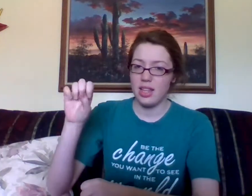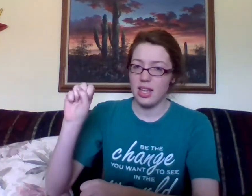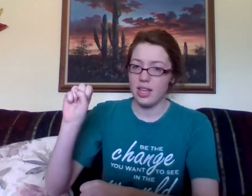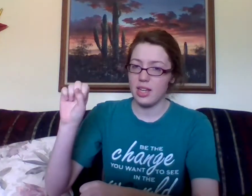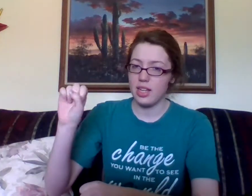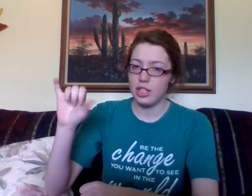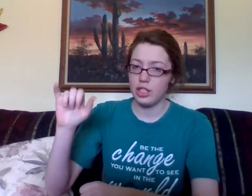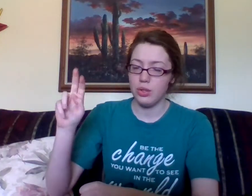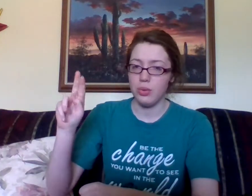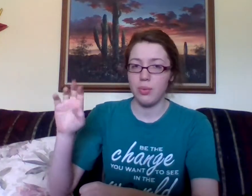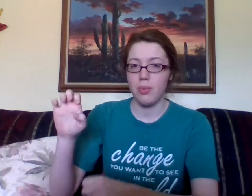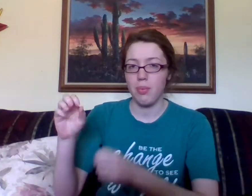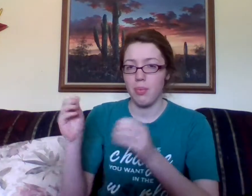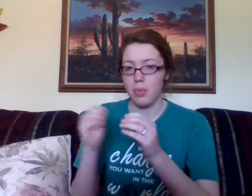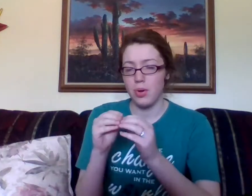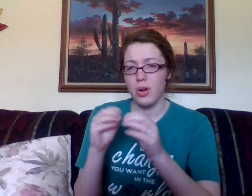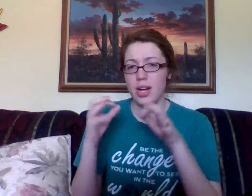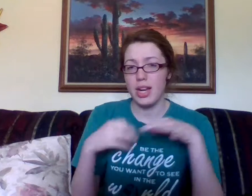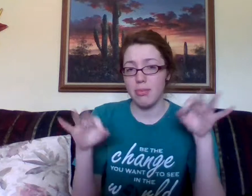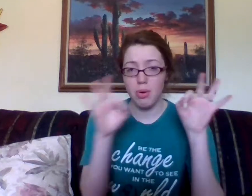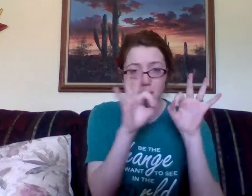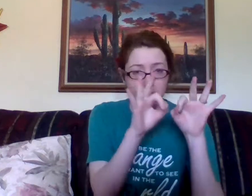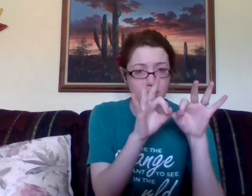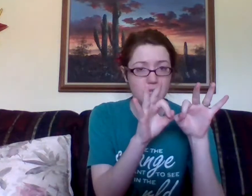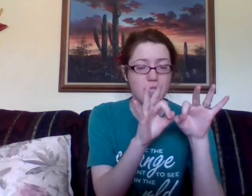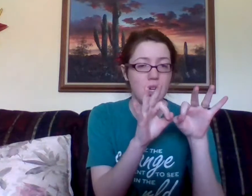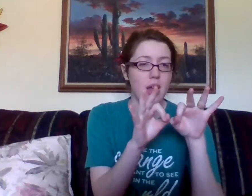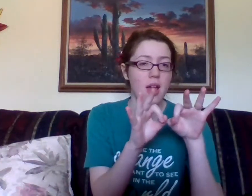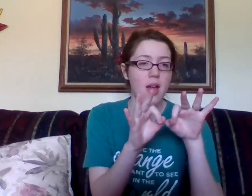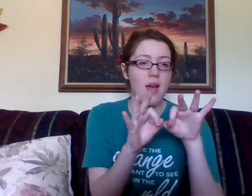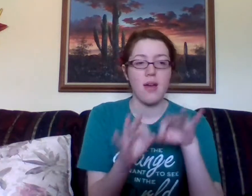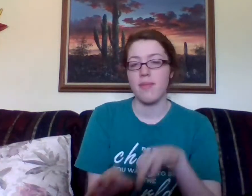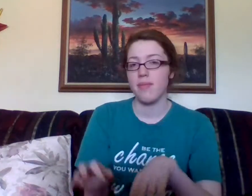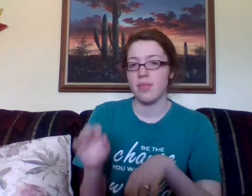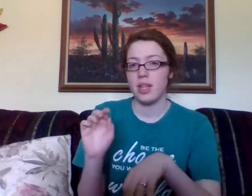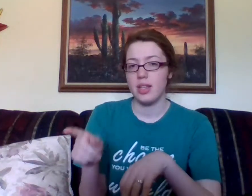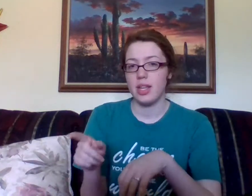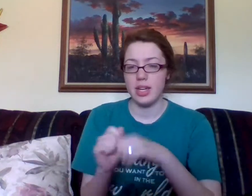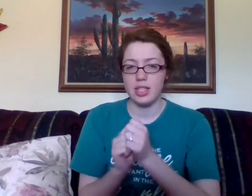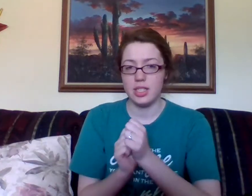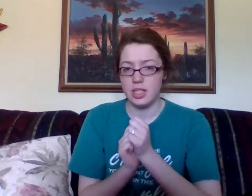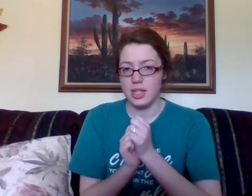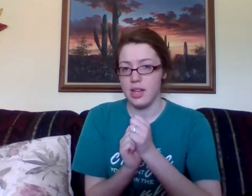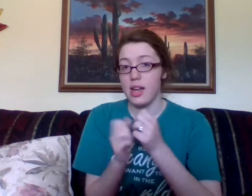the issue more important than it is.